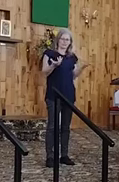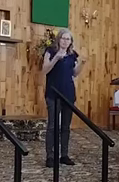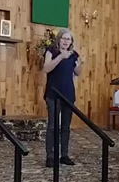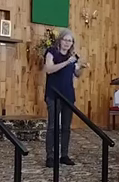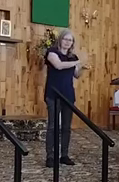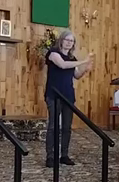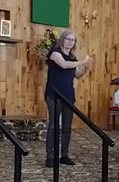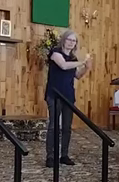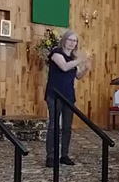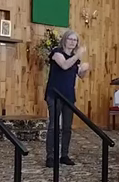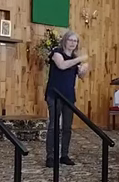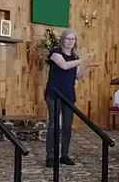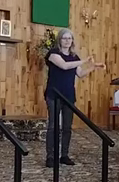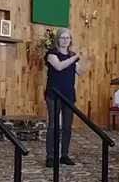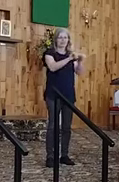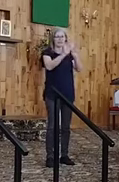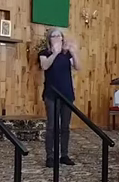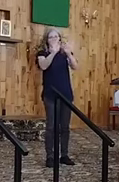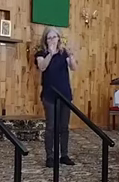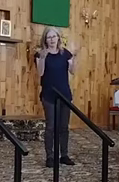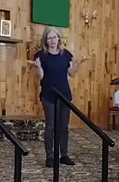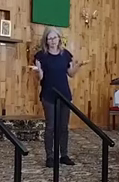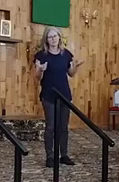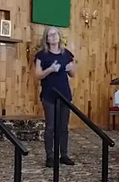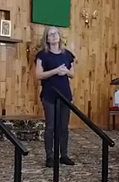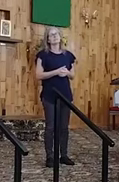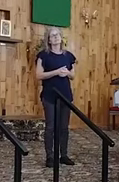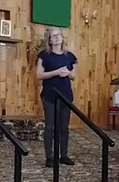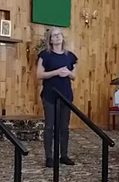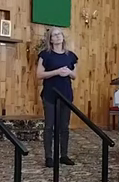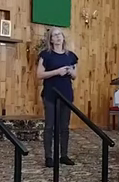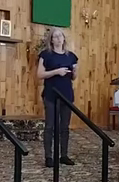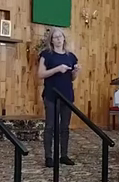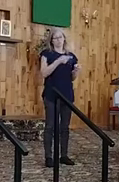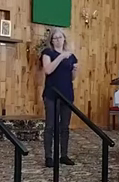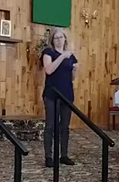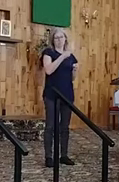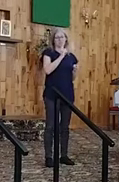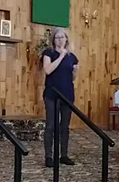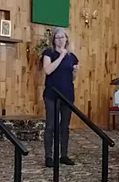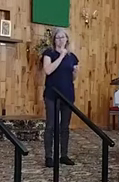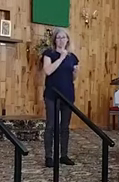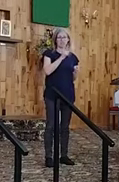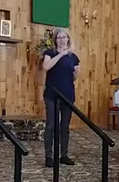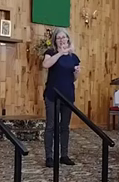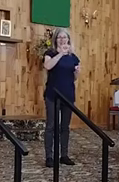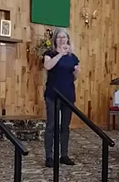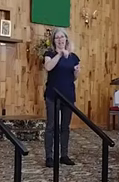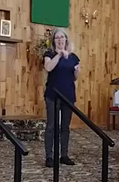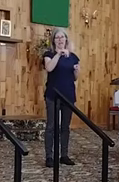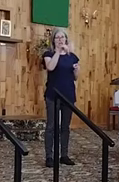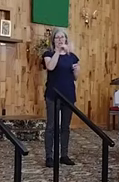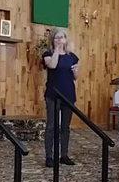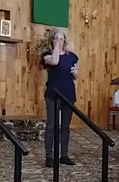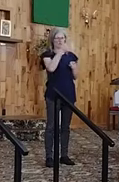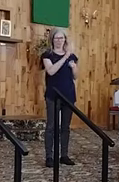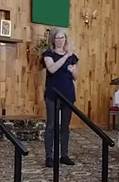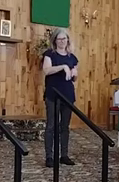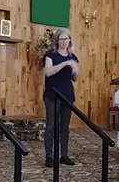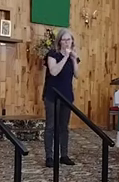de Porres, there's a great, you know, he was actually a lay brother, never was ordained.